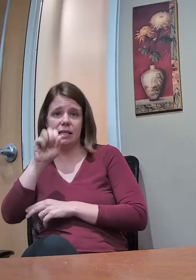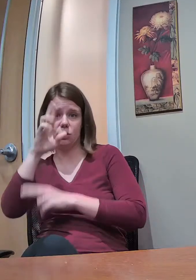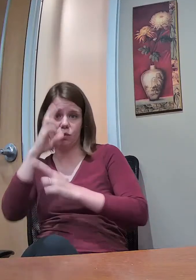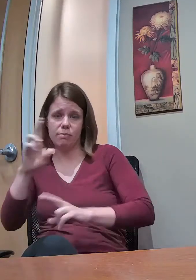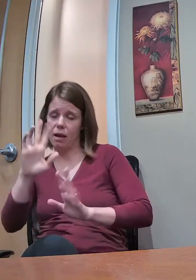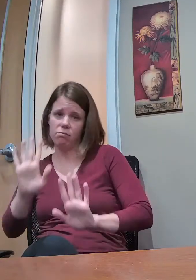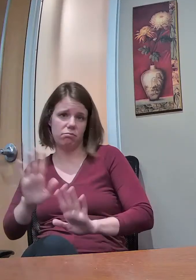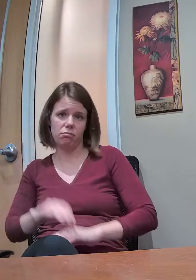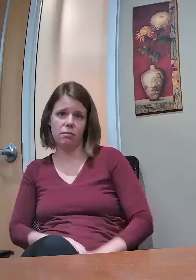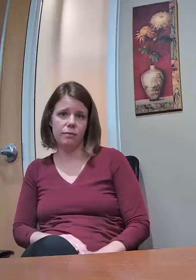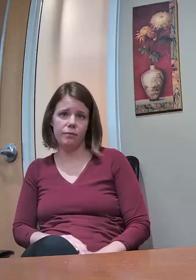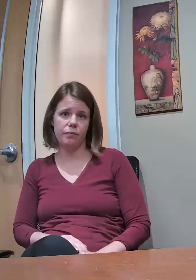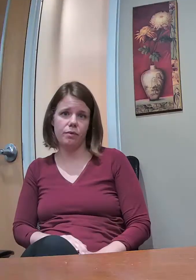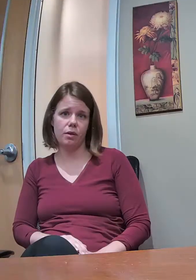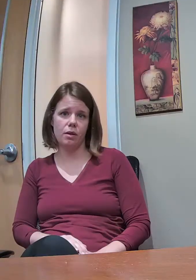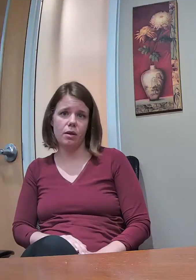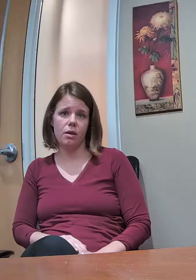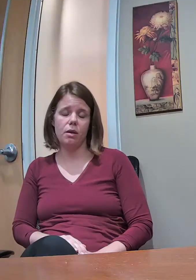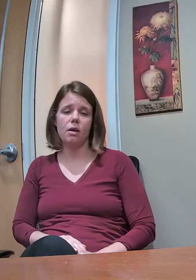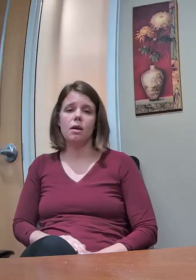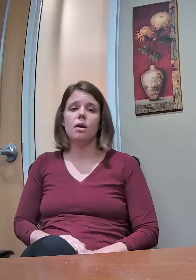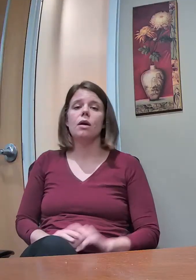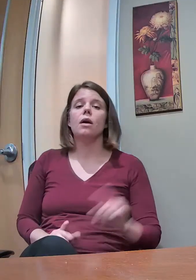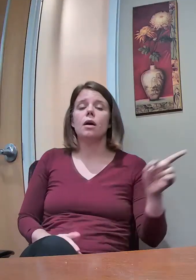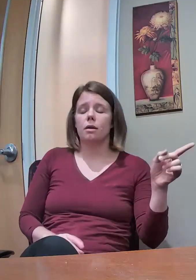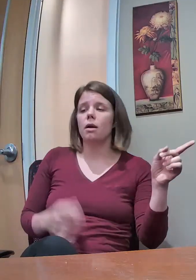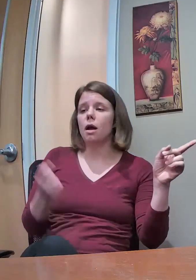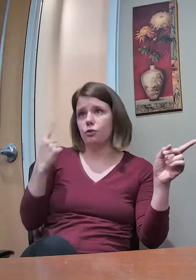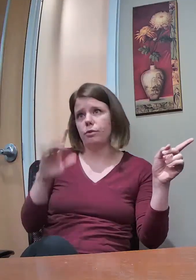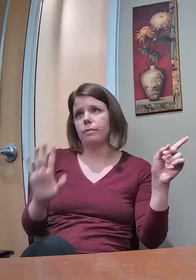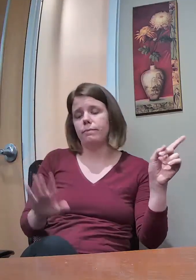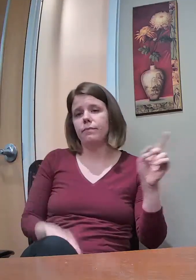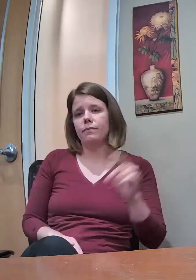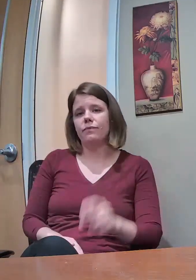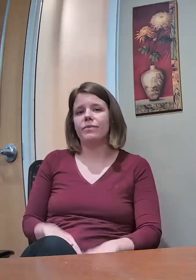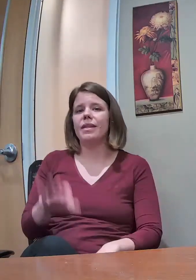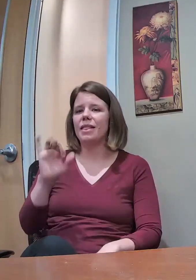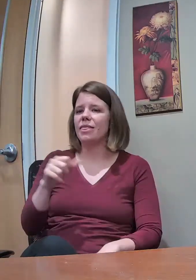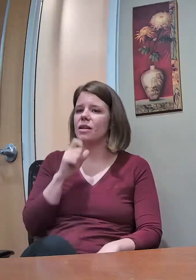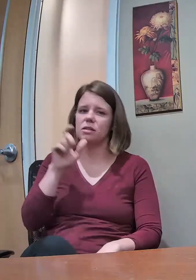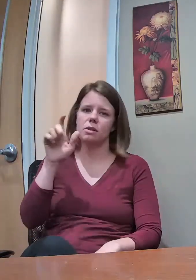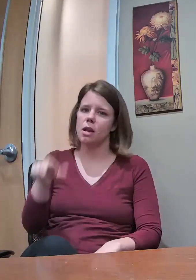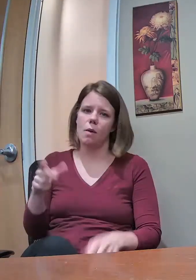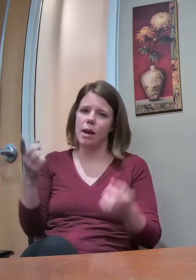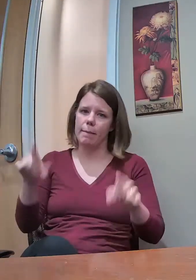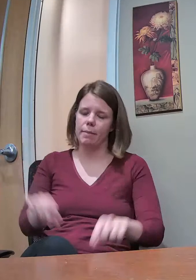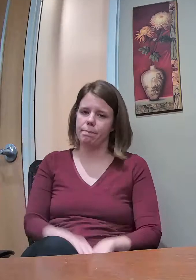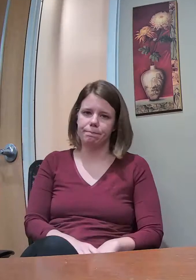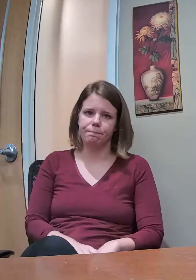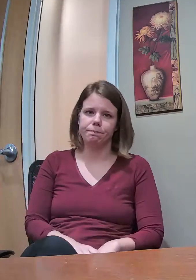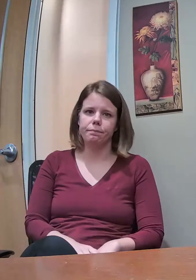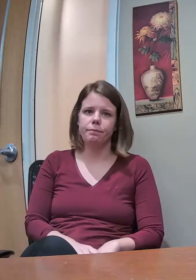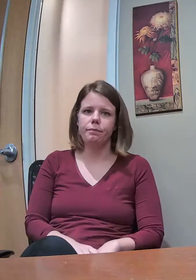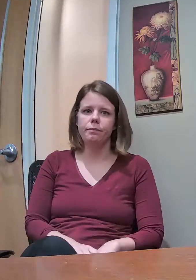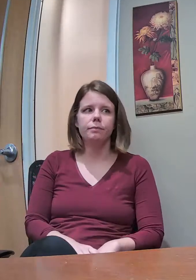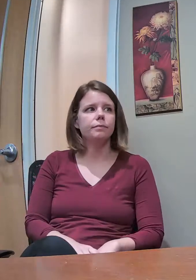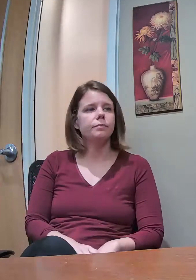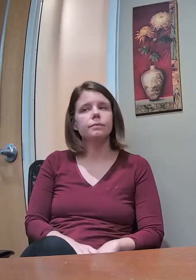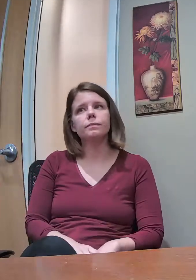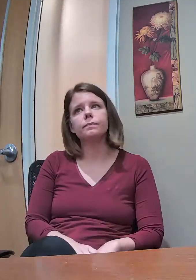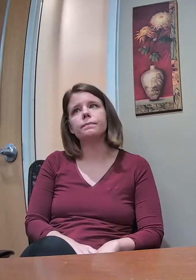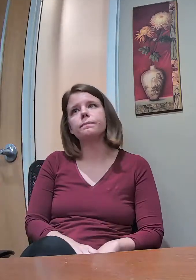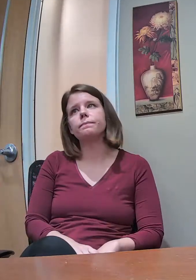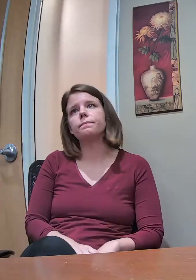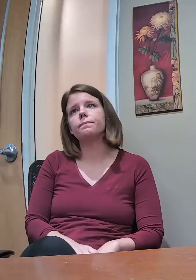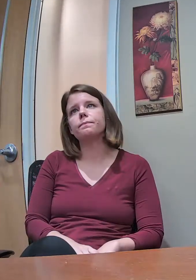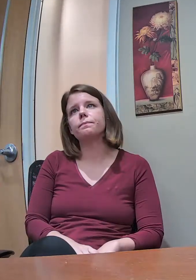happened. And as you know, there's a bit of a delay, so we'll